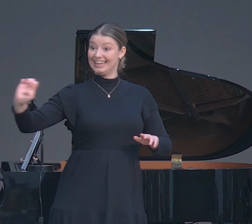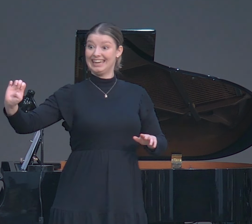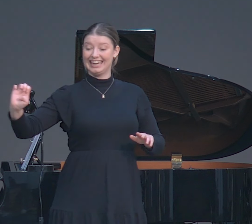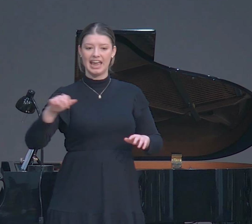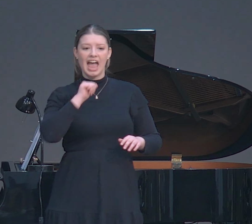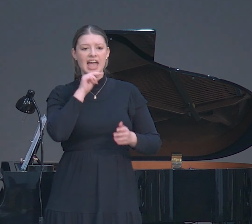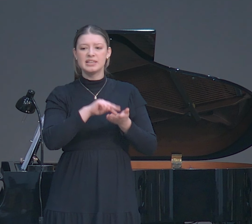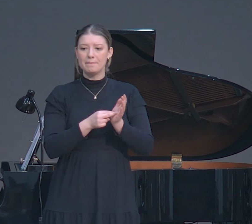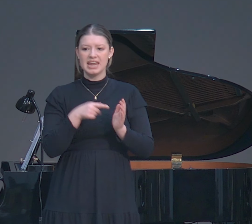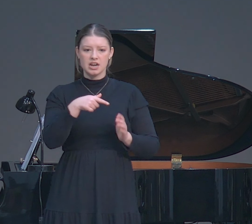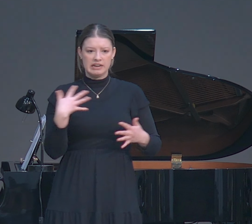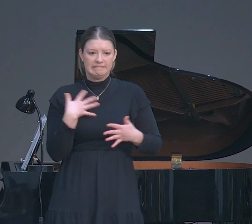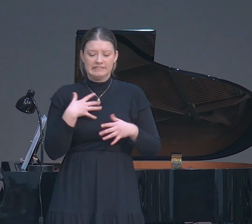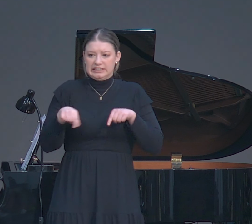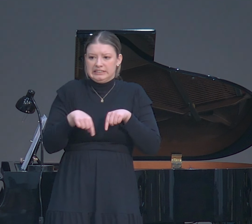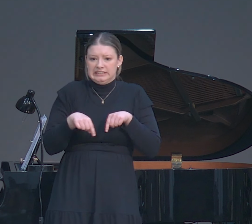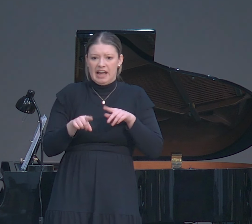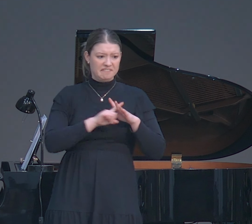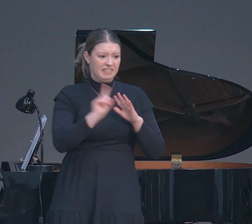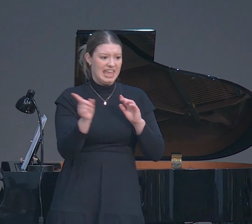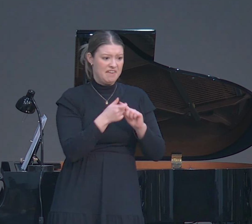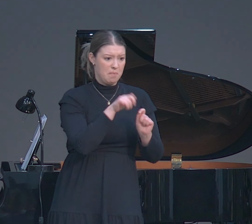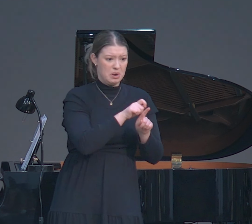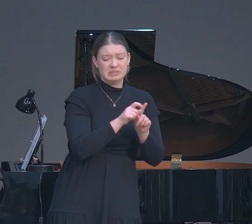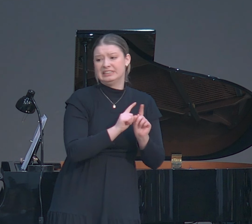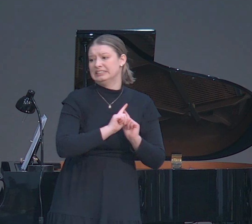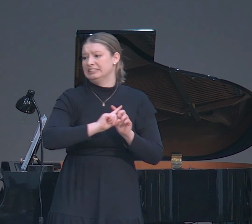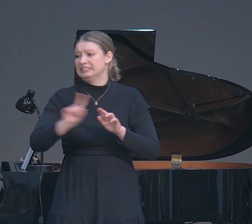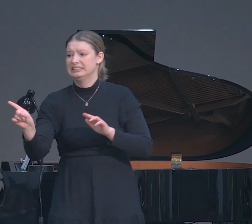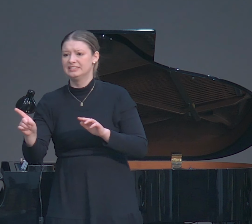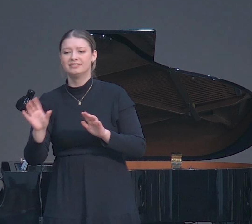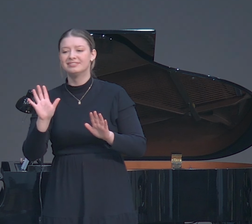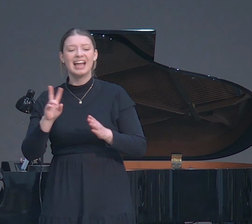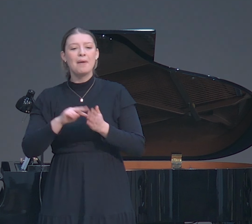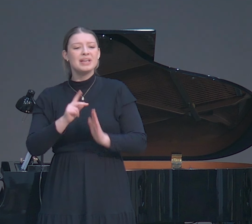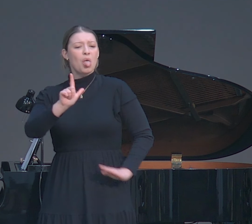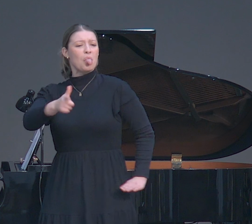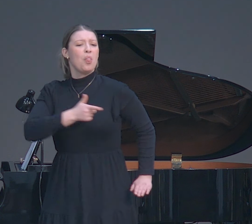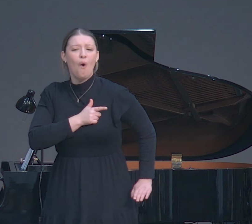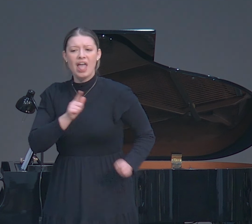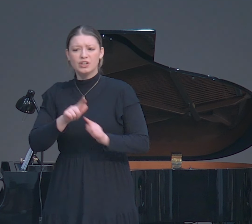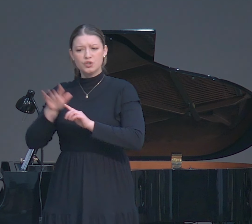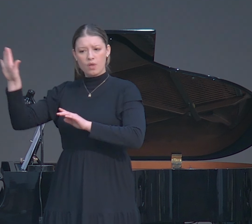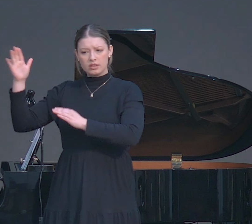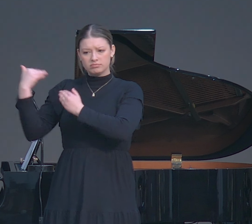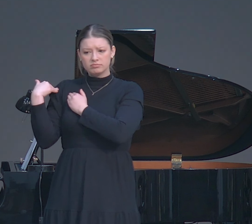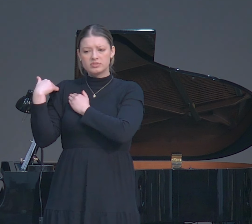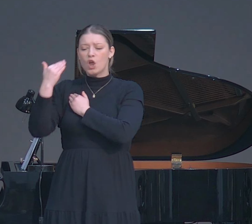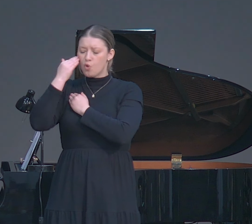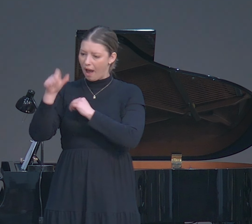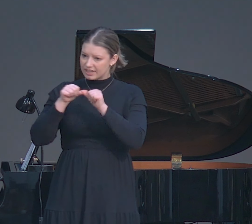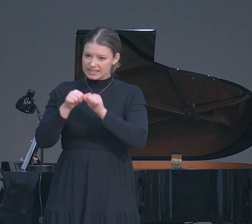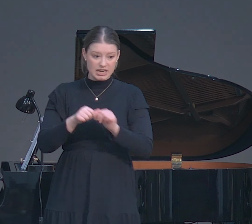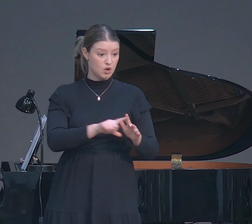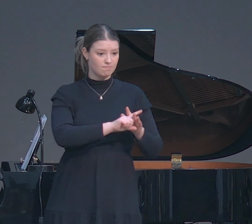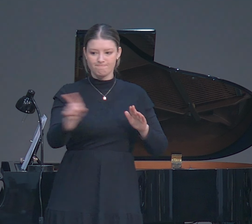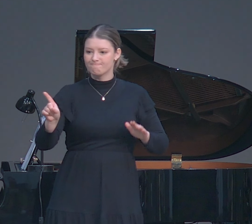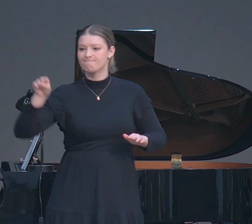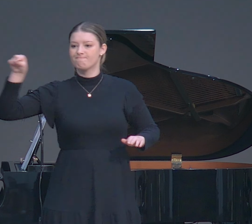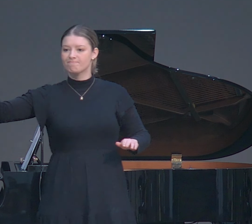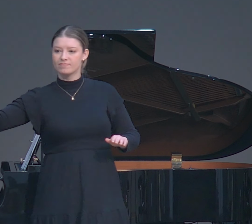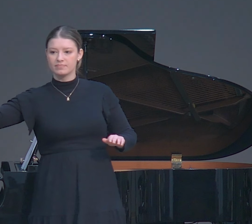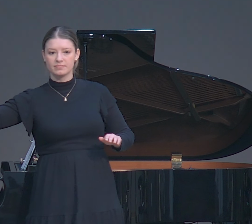it's not a sign of cowardice. Instead, it's a sign of loyalty to the mission. The mission